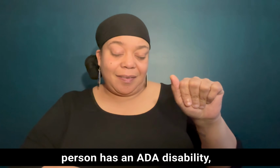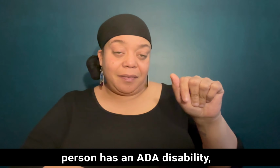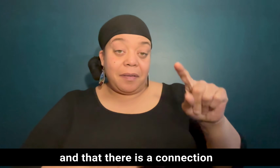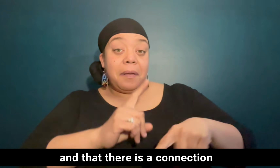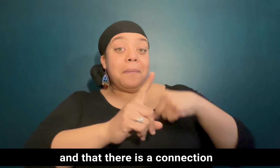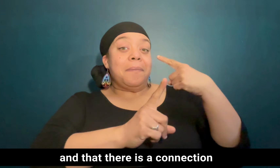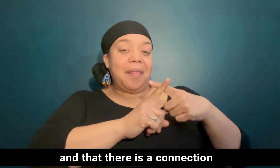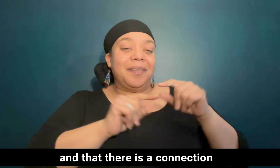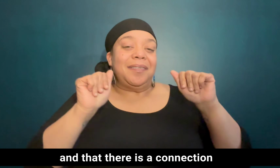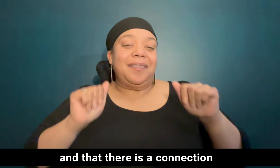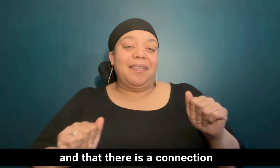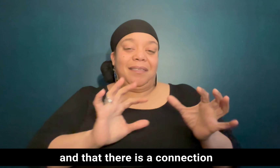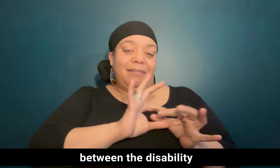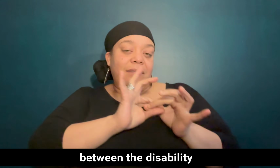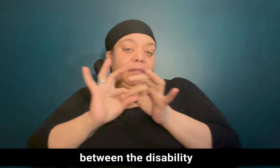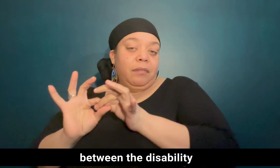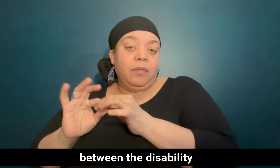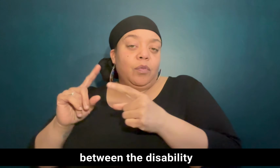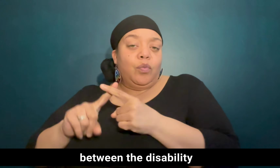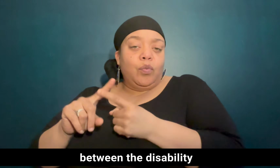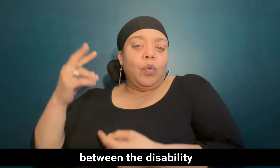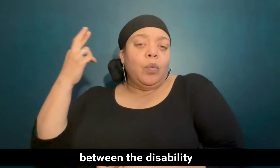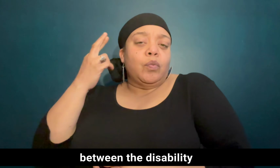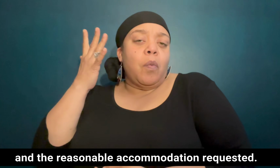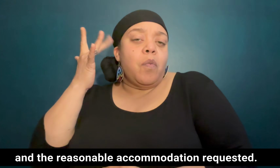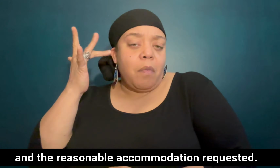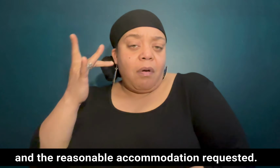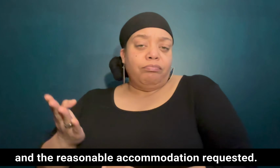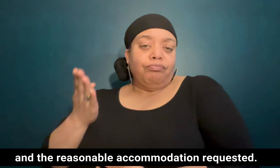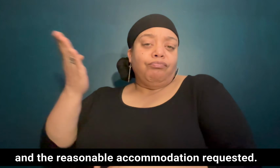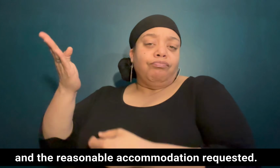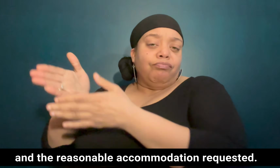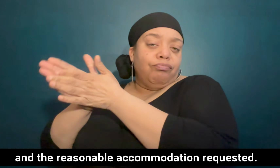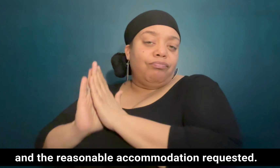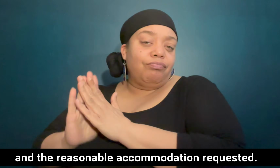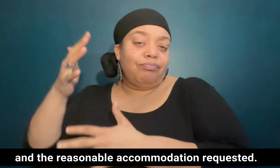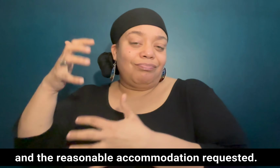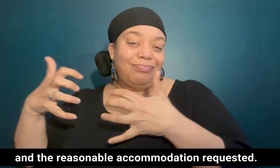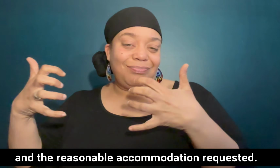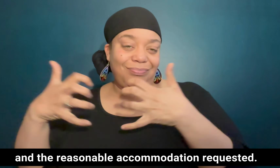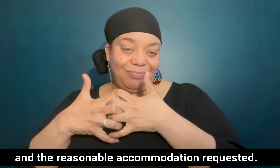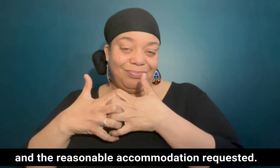And that there is a connection between the disability and the reasonable accommodation requested.